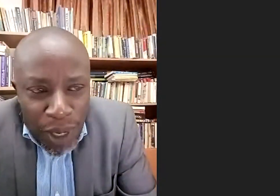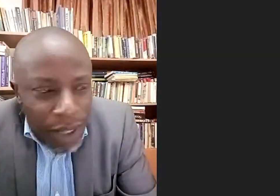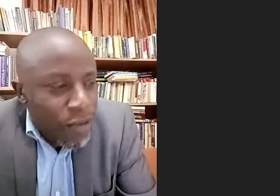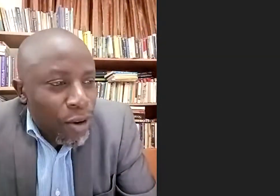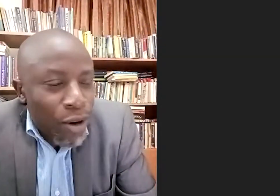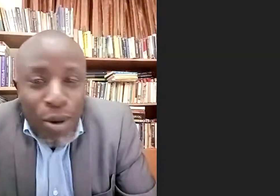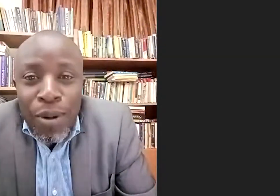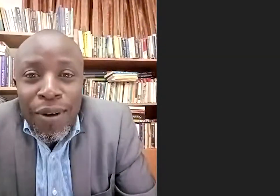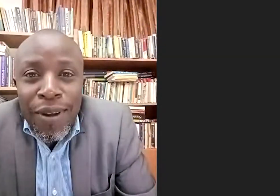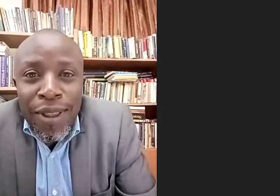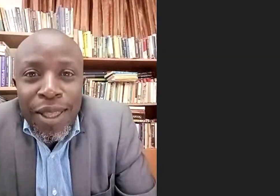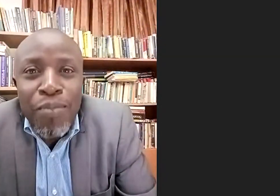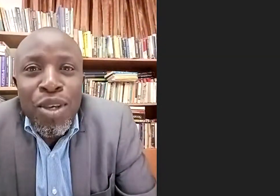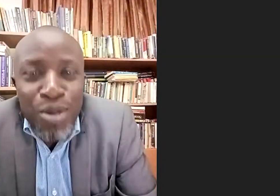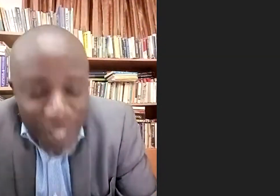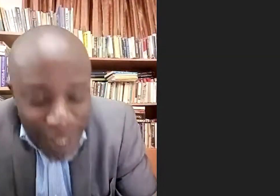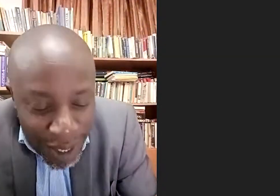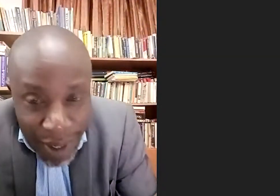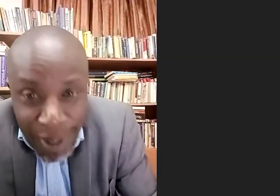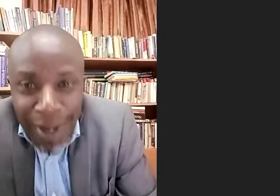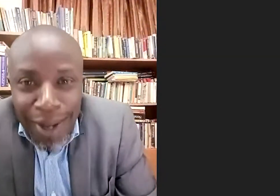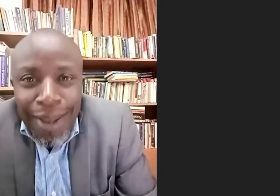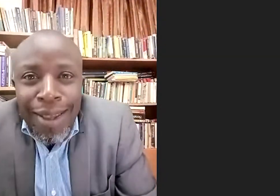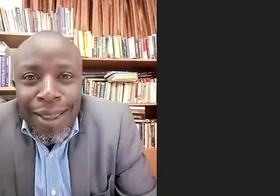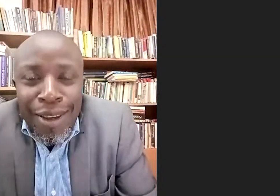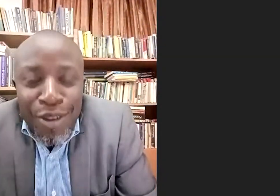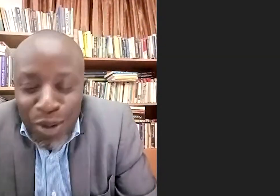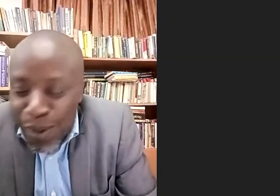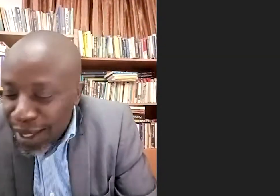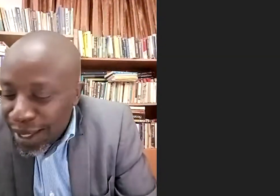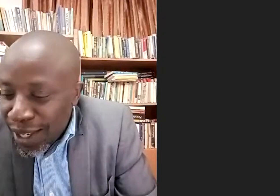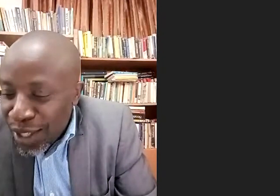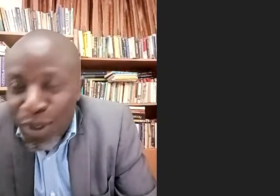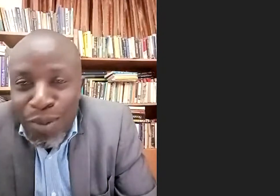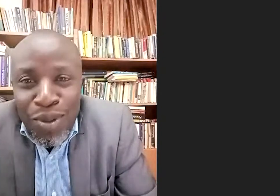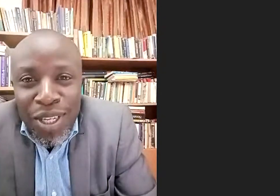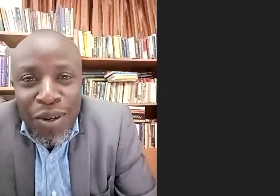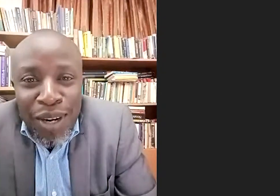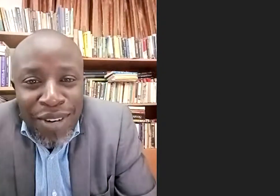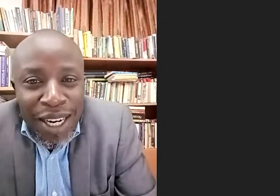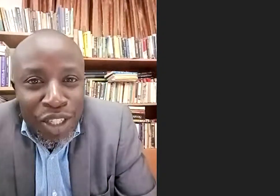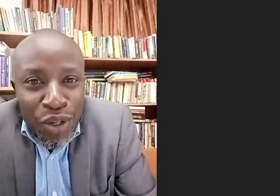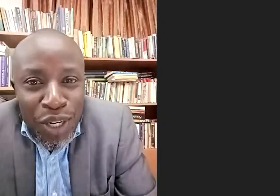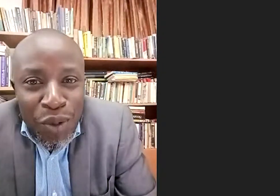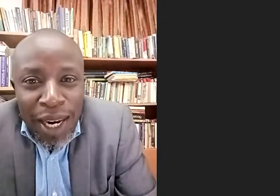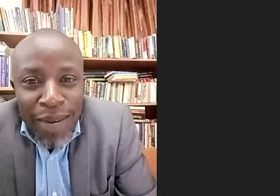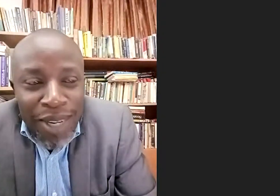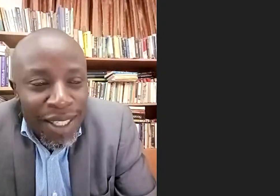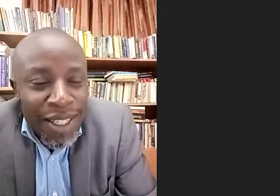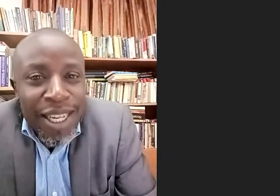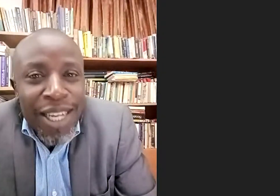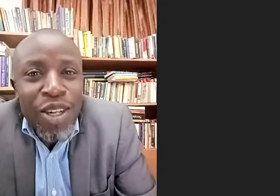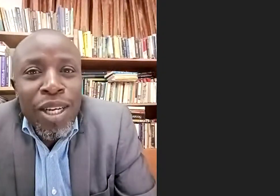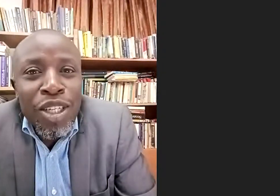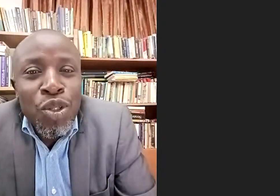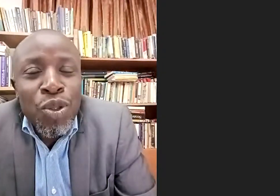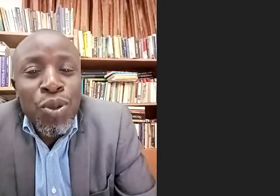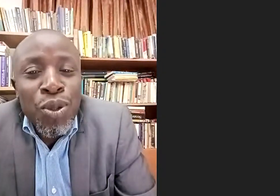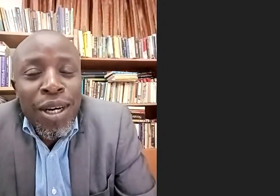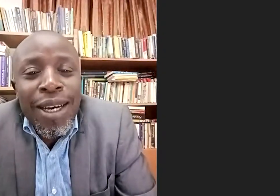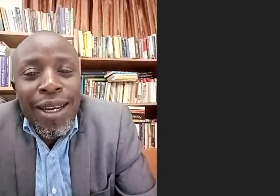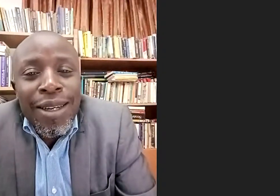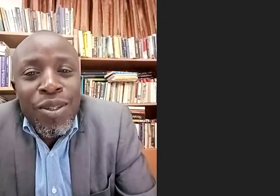Thank you so much for the music. Thank you so much, Grace, for the music. We have really enjoyed. Welcome, ladies and